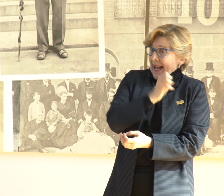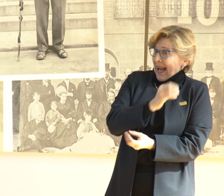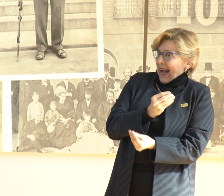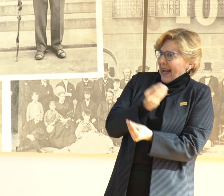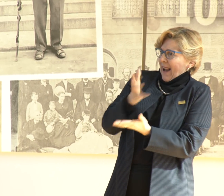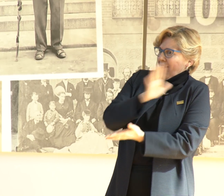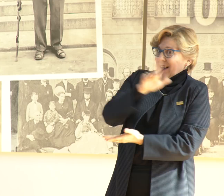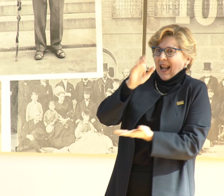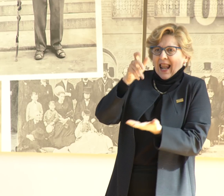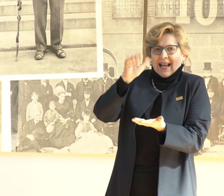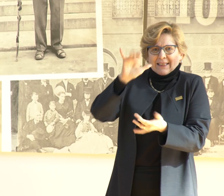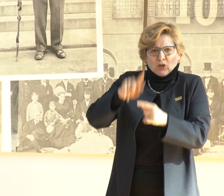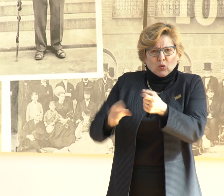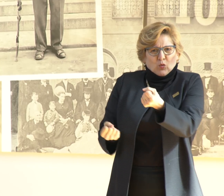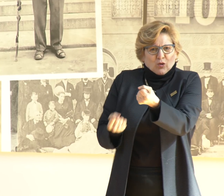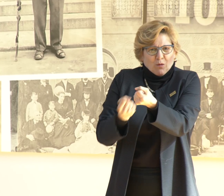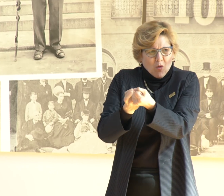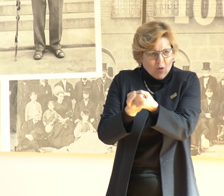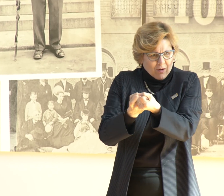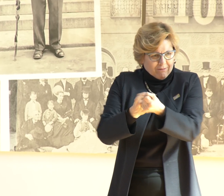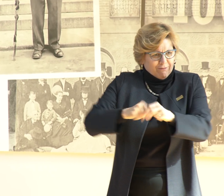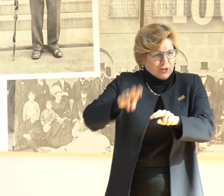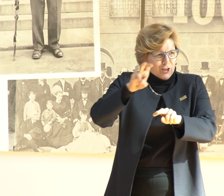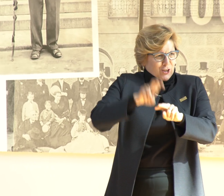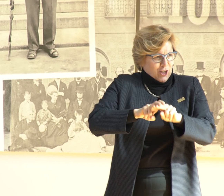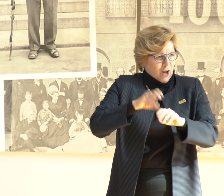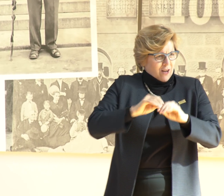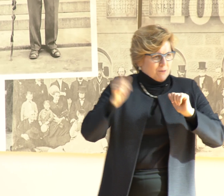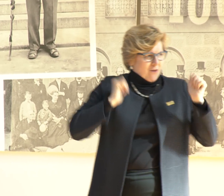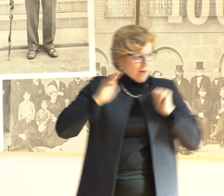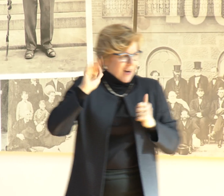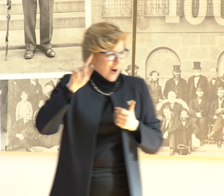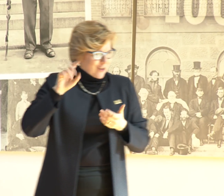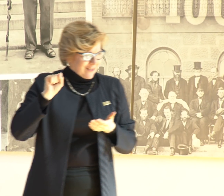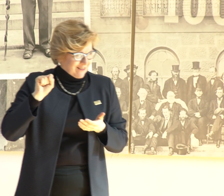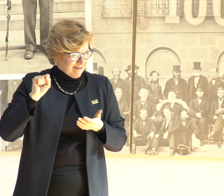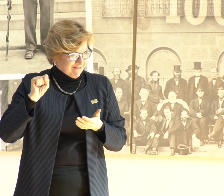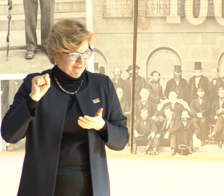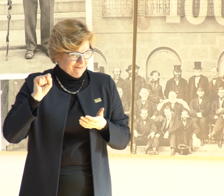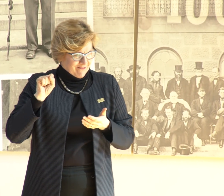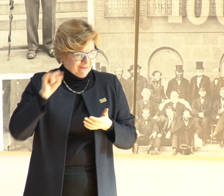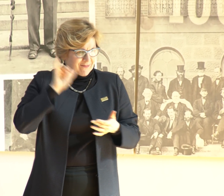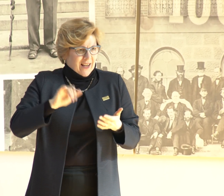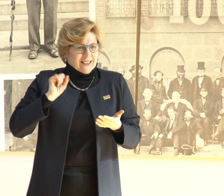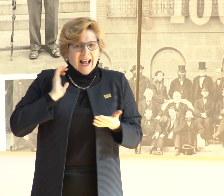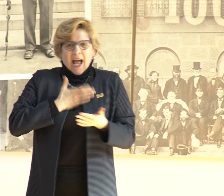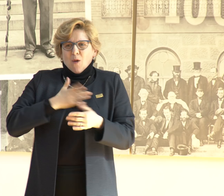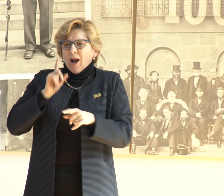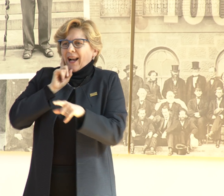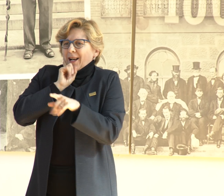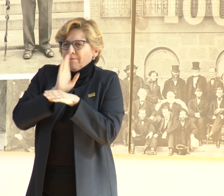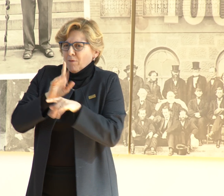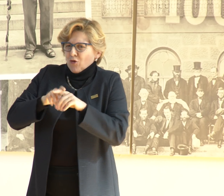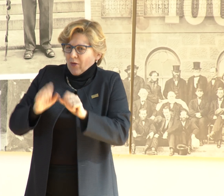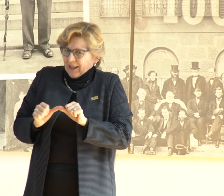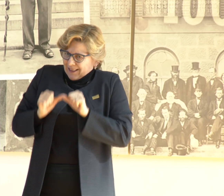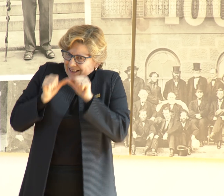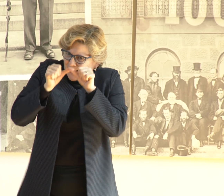Bernard Bragg knew how much work we had left to do, and he has given us his legacy to support a chair